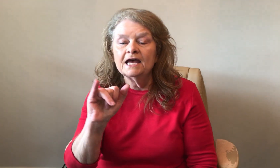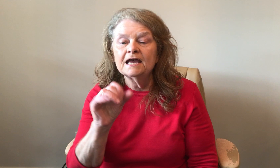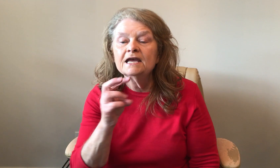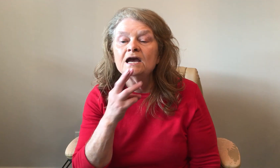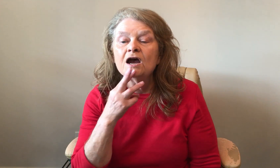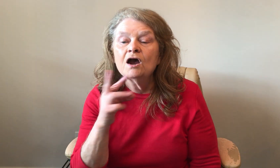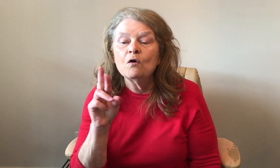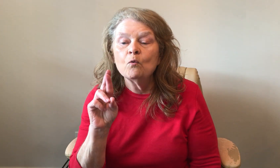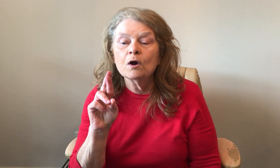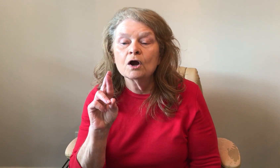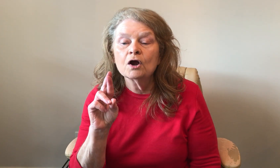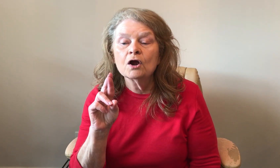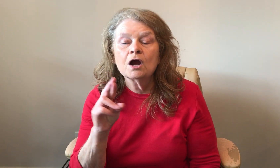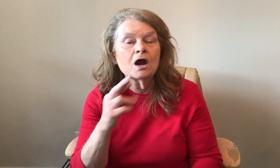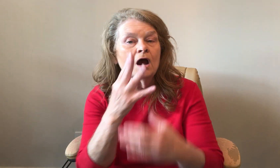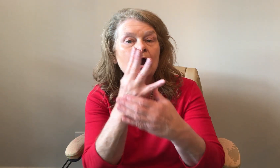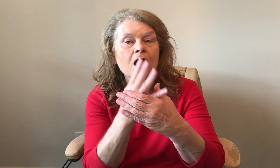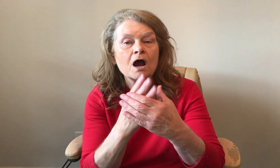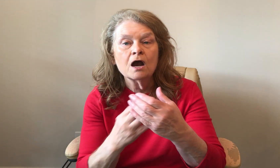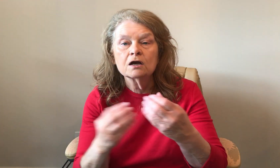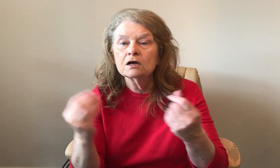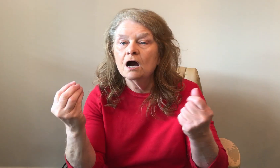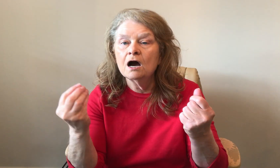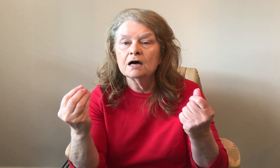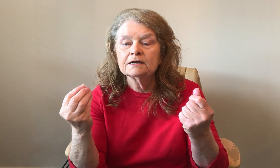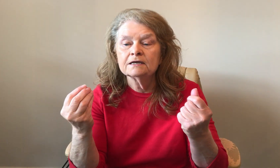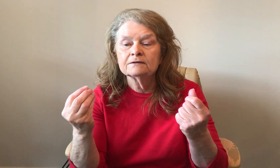they were gone.